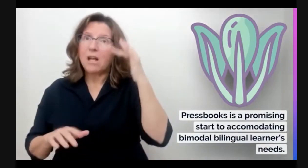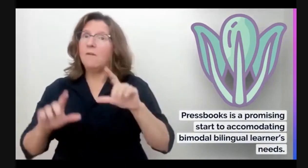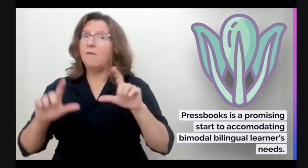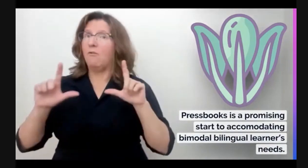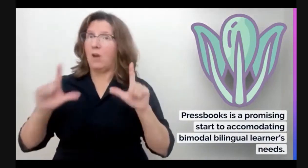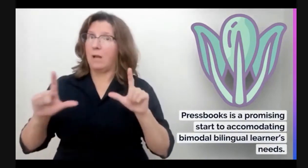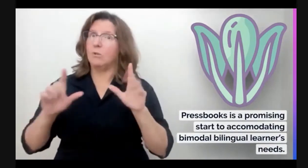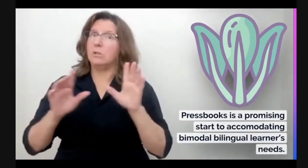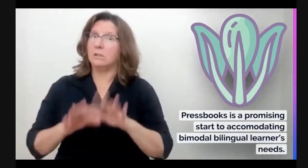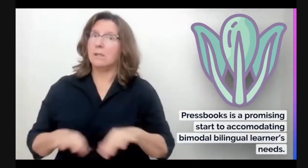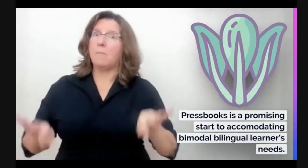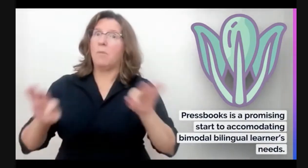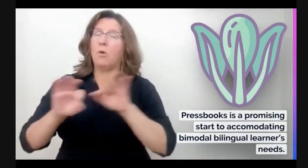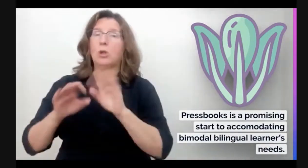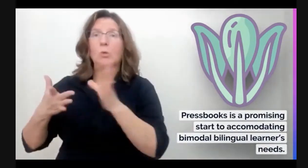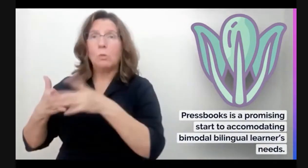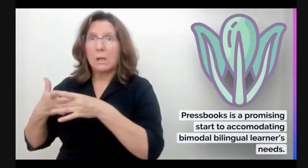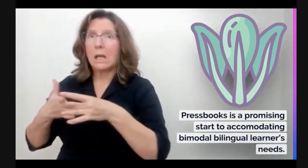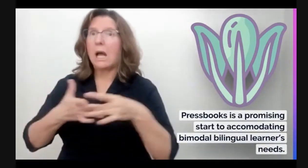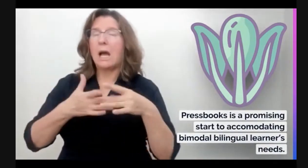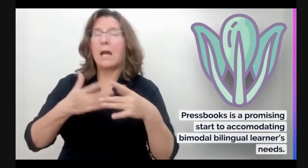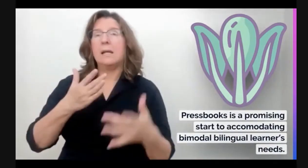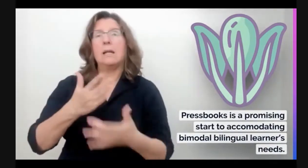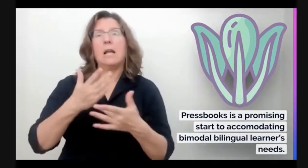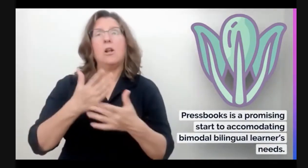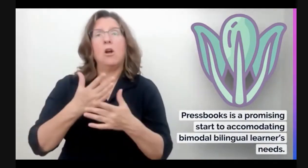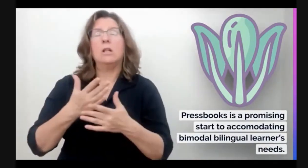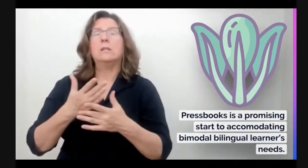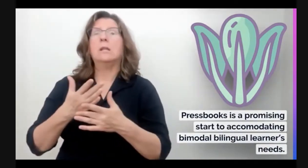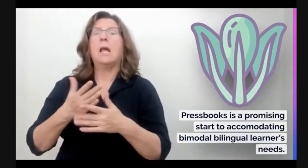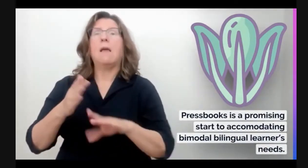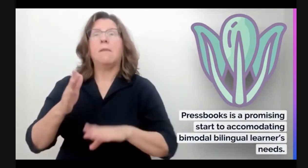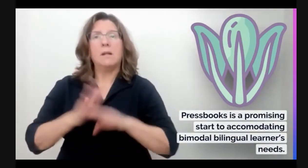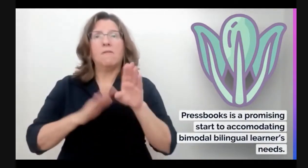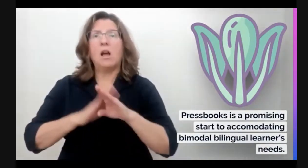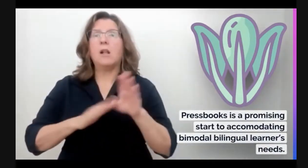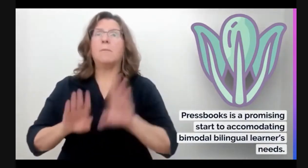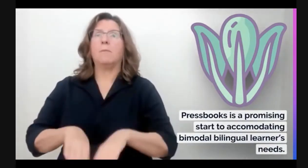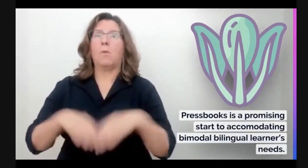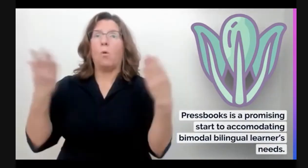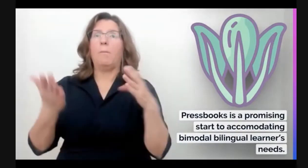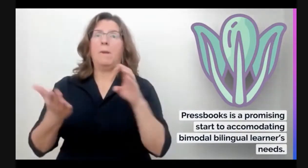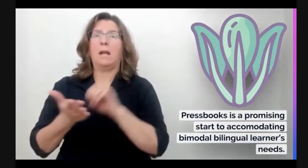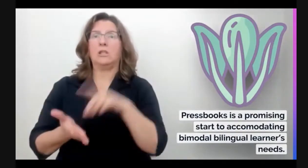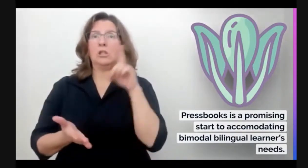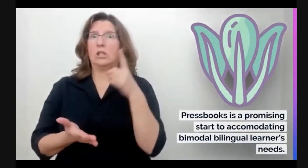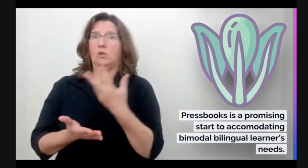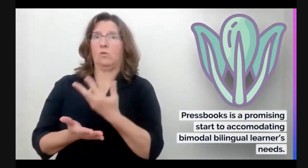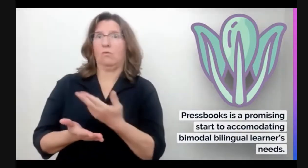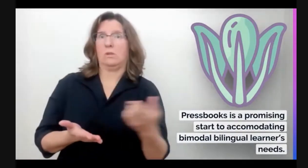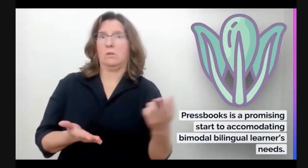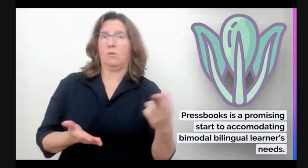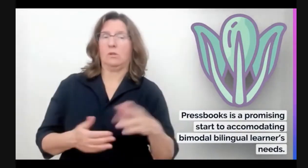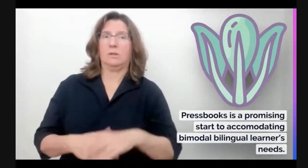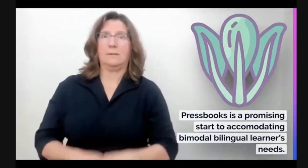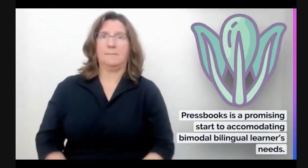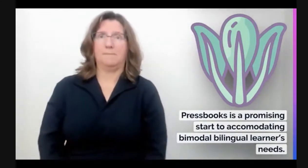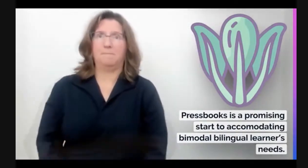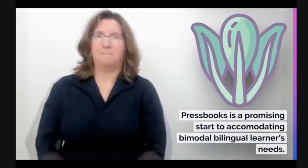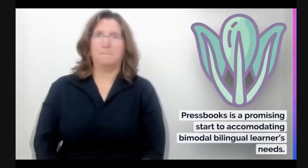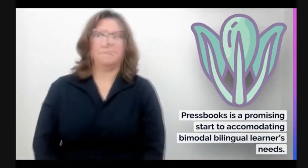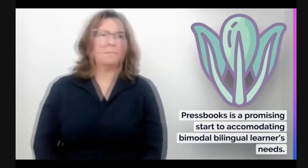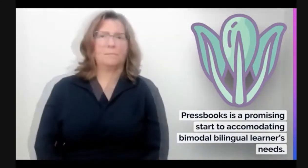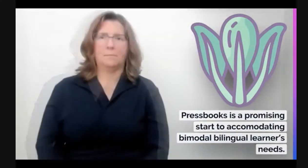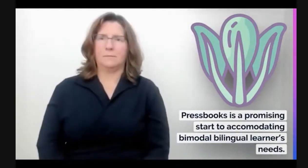theoretical framework that will guide the design and the technology when developing open educational